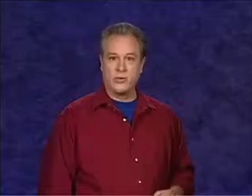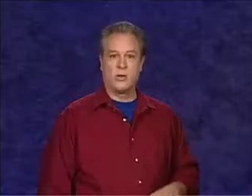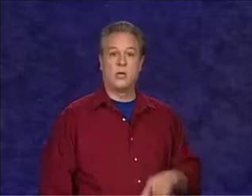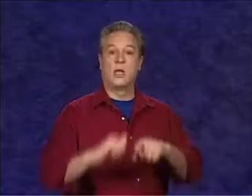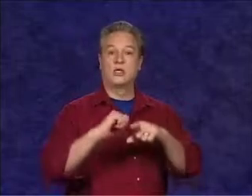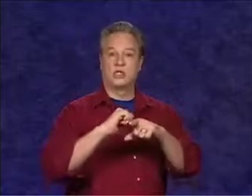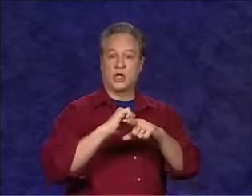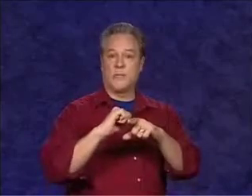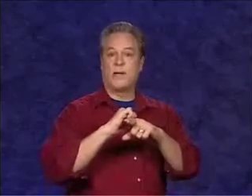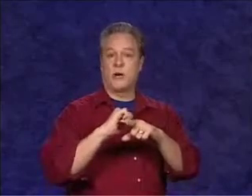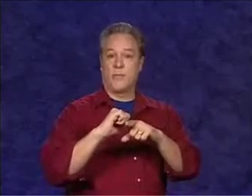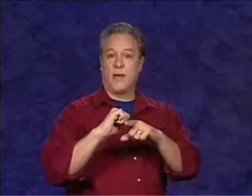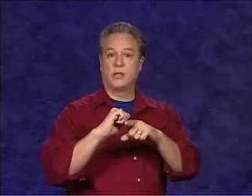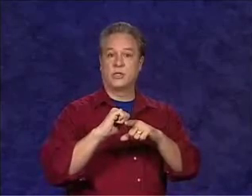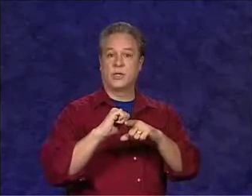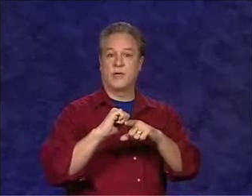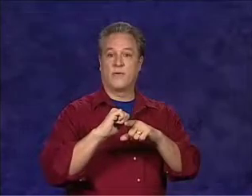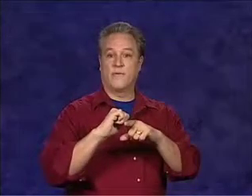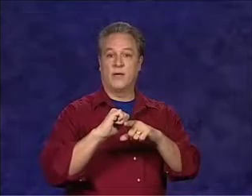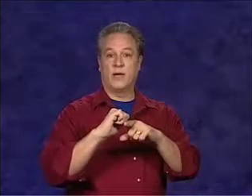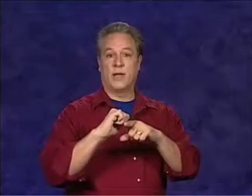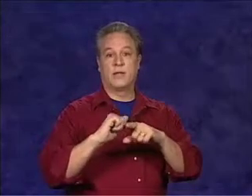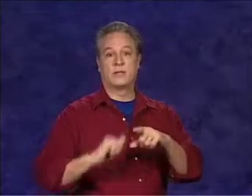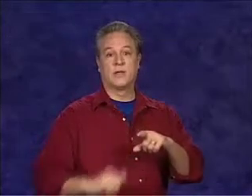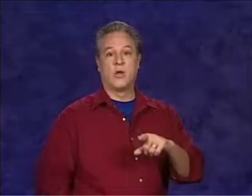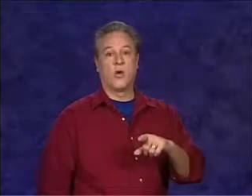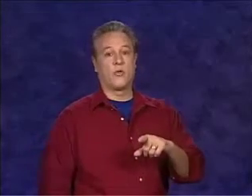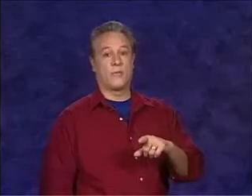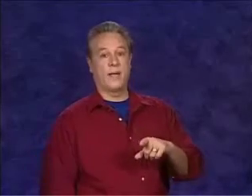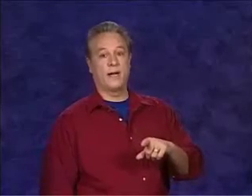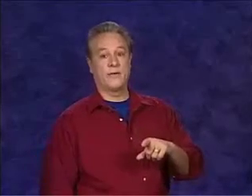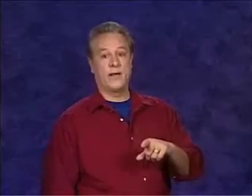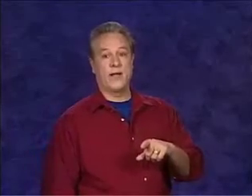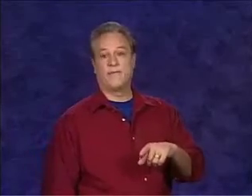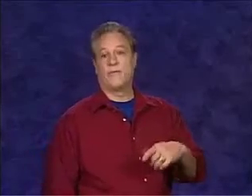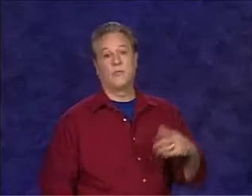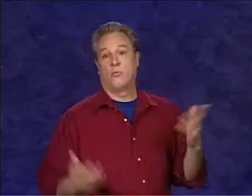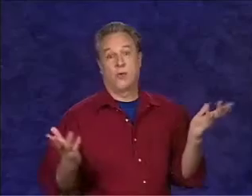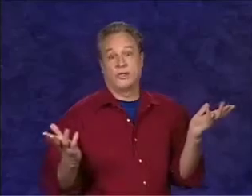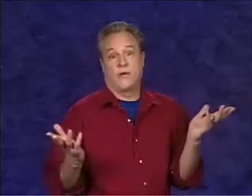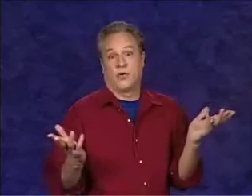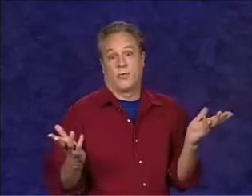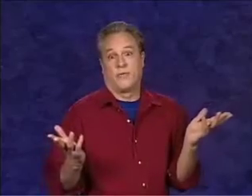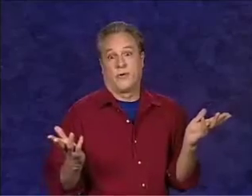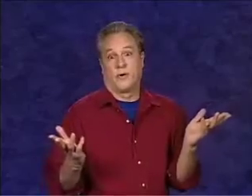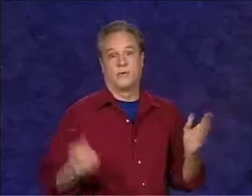literal sharpening or polishing of your fingernails or the blade of a knife, whichever you prefer.